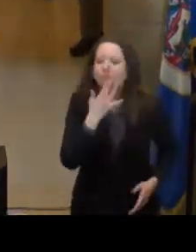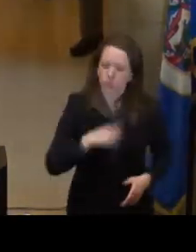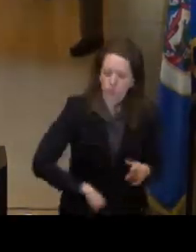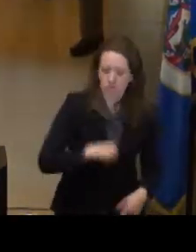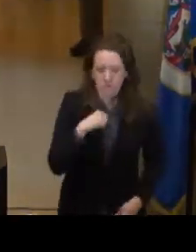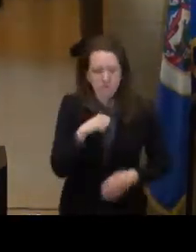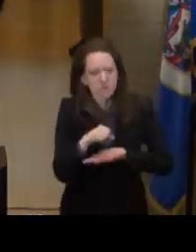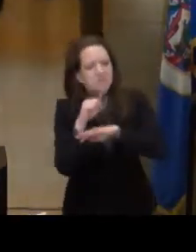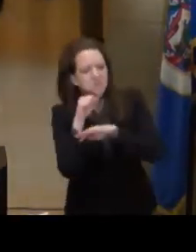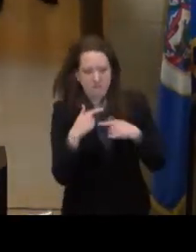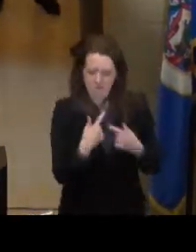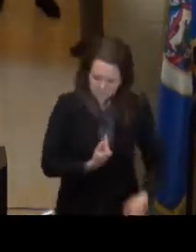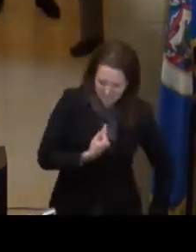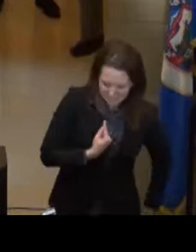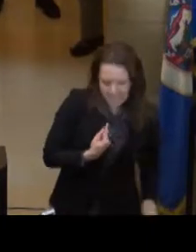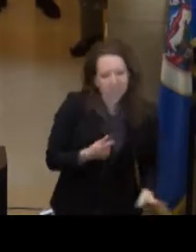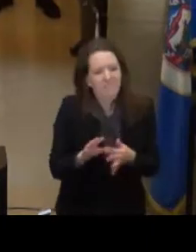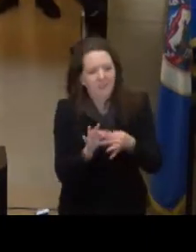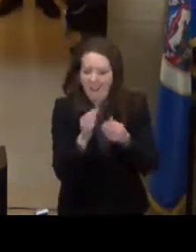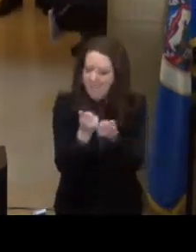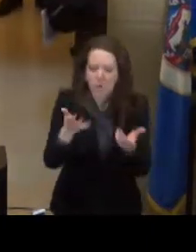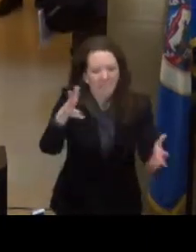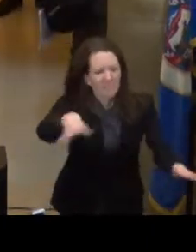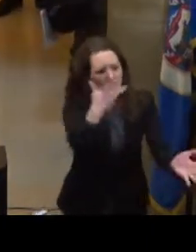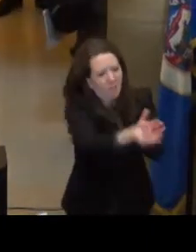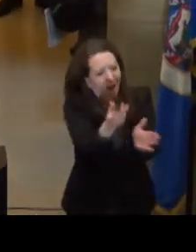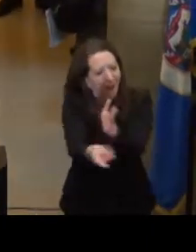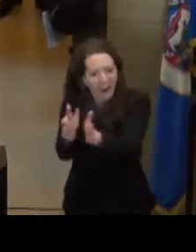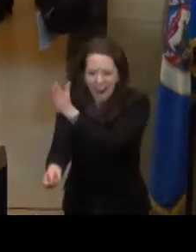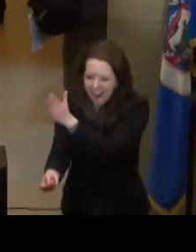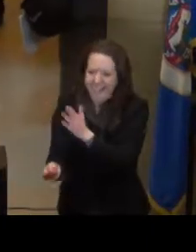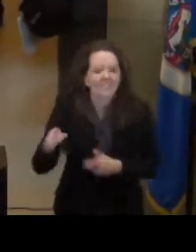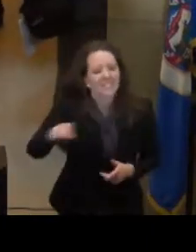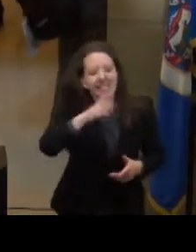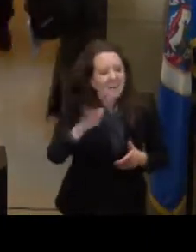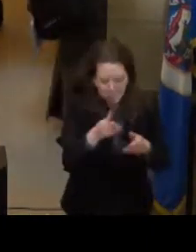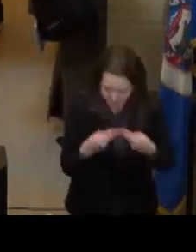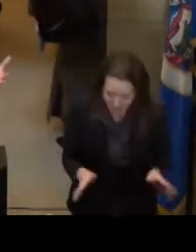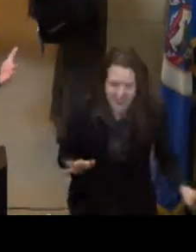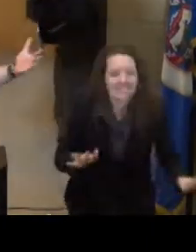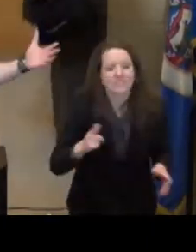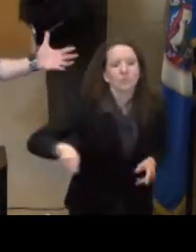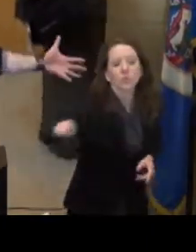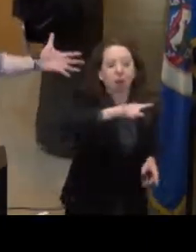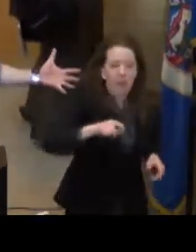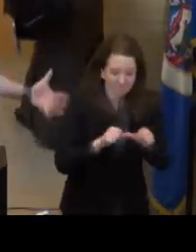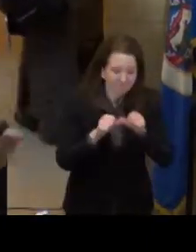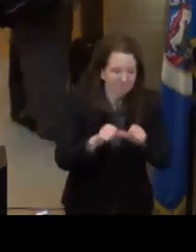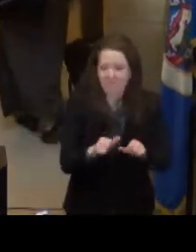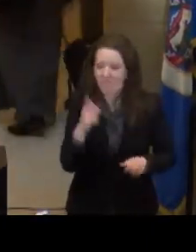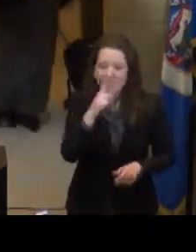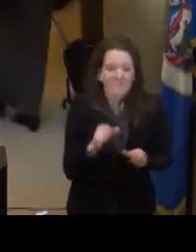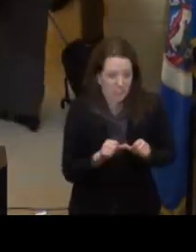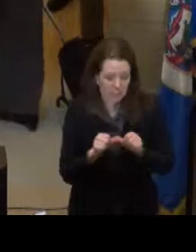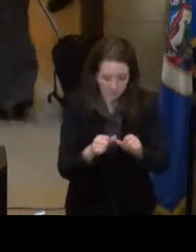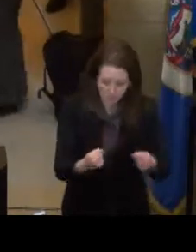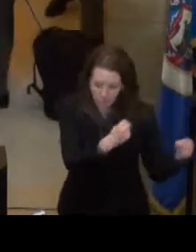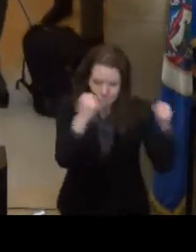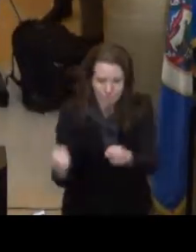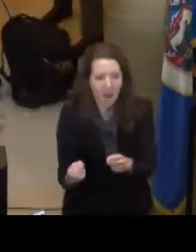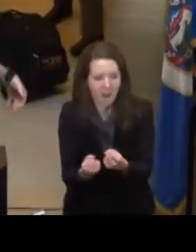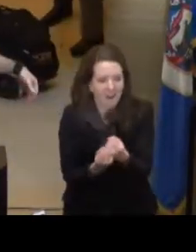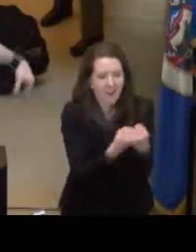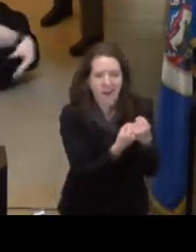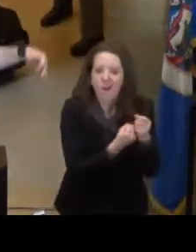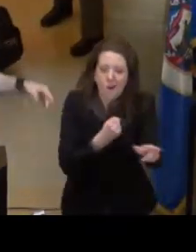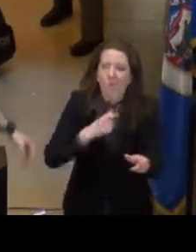in solidarity with everyone we've lost, because they're never lost. And everyone of y'all who stays forever strong. And we'll build baselines